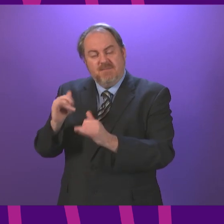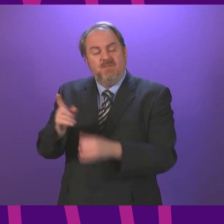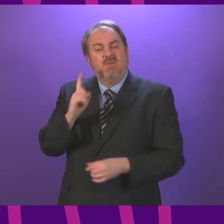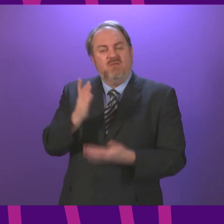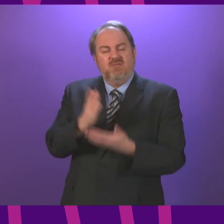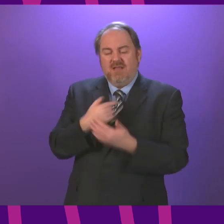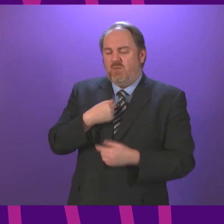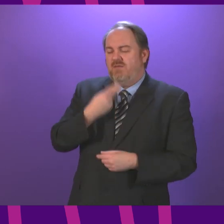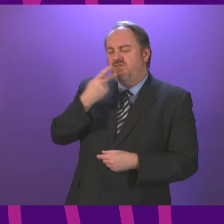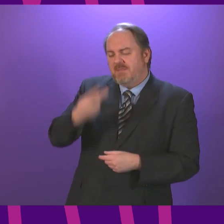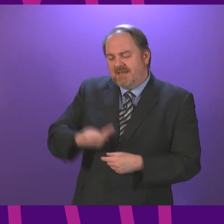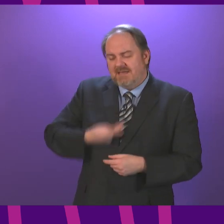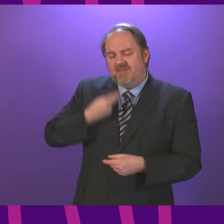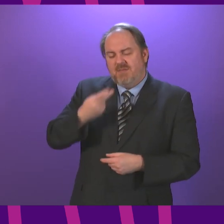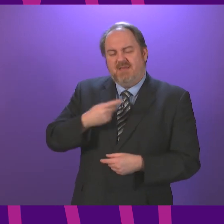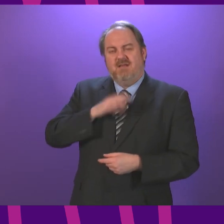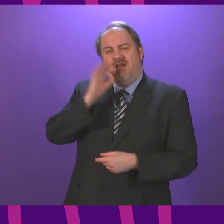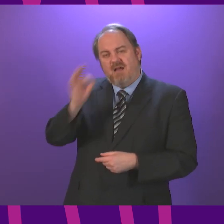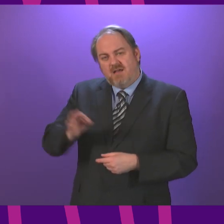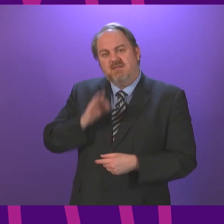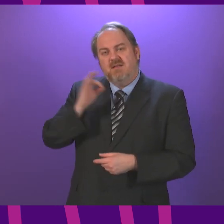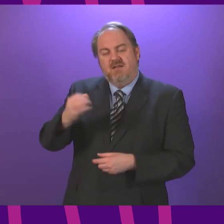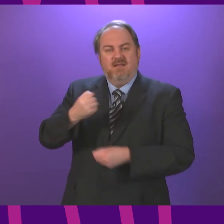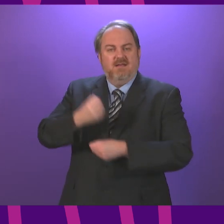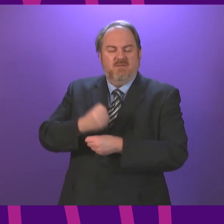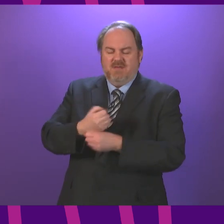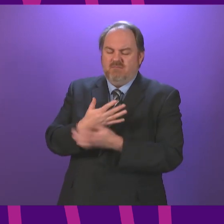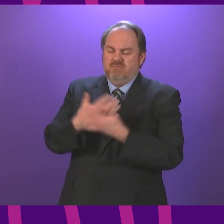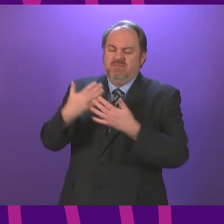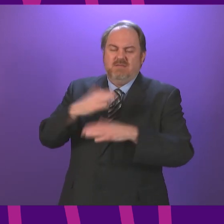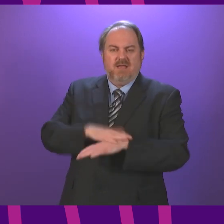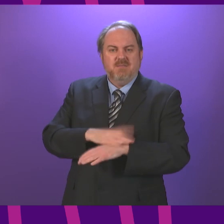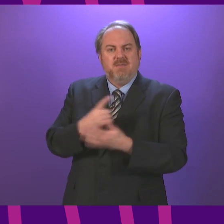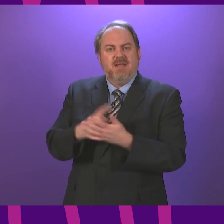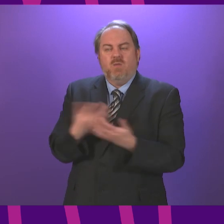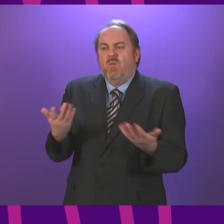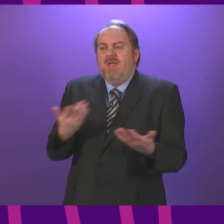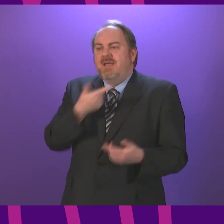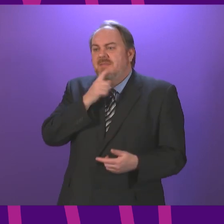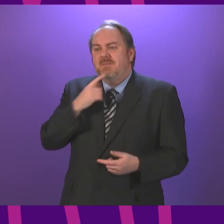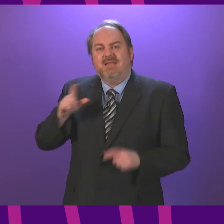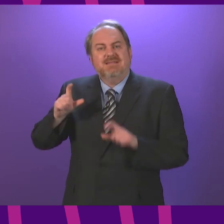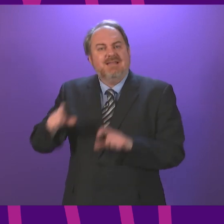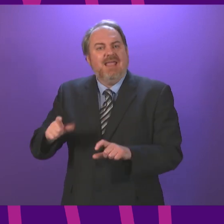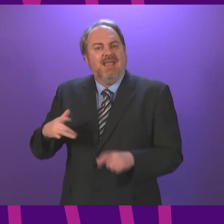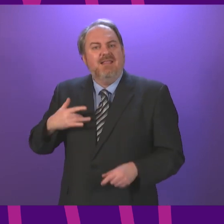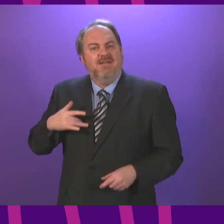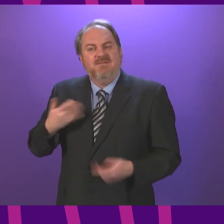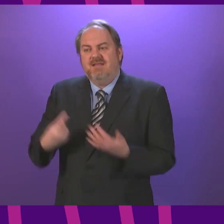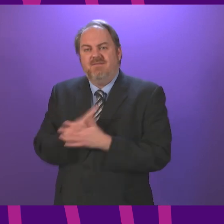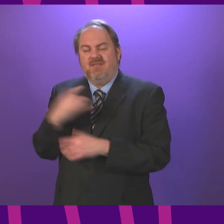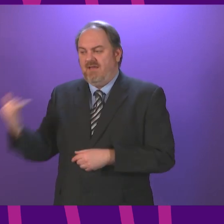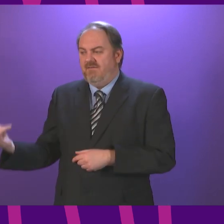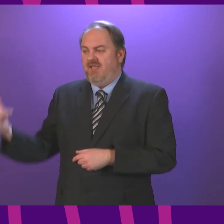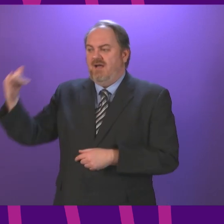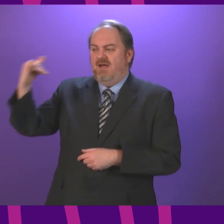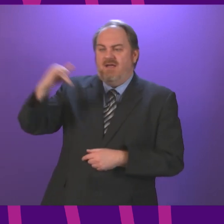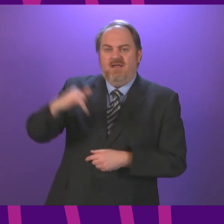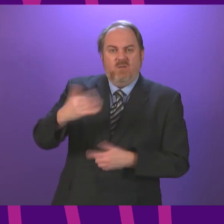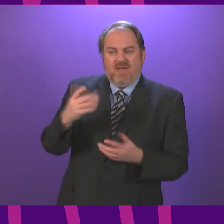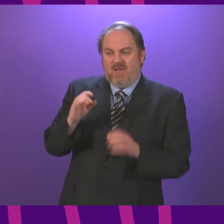repeatedly asked the Scottish Government and the First Minister about accommodation for people needing to self-isolate. Freedom of